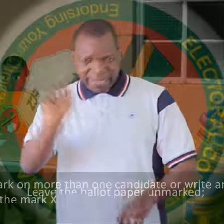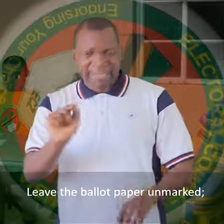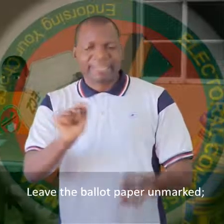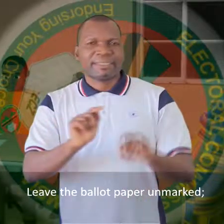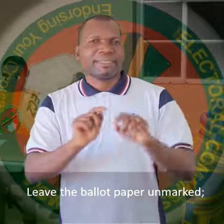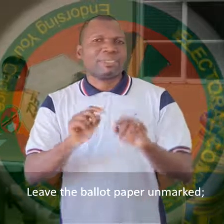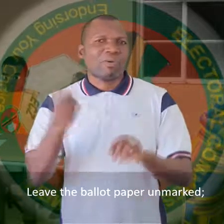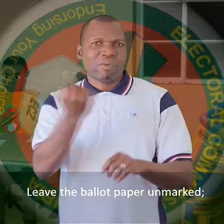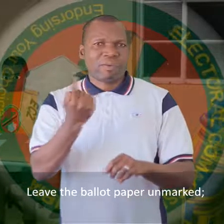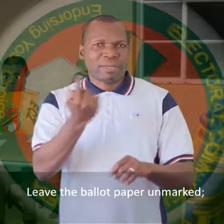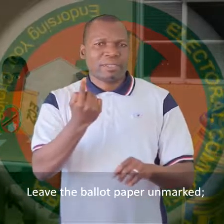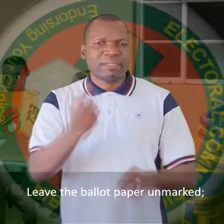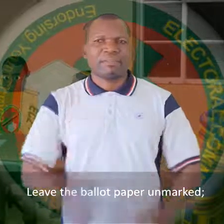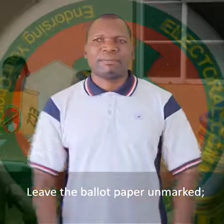Leave the ballot paper unmarked.